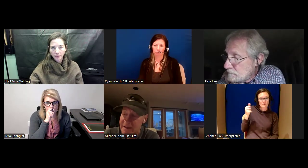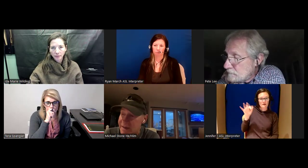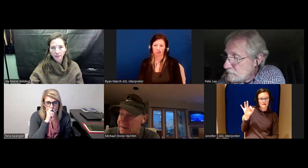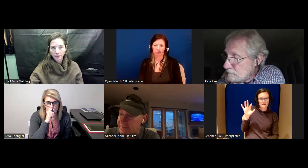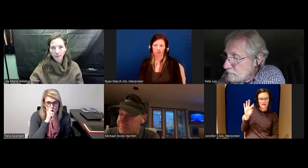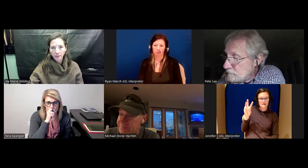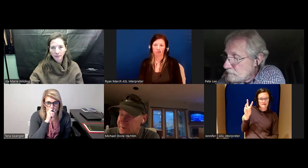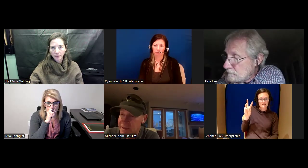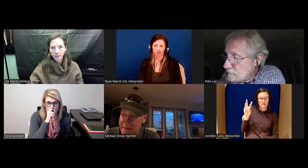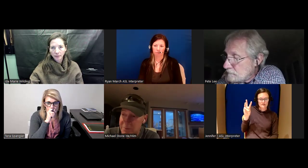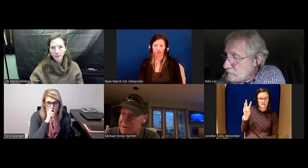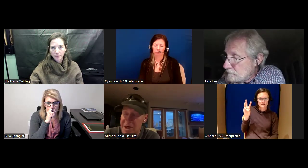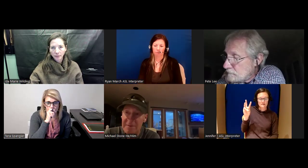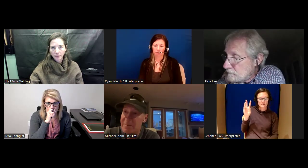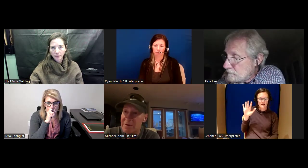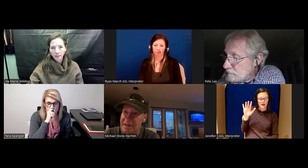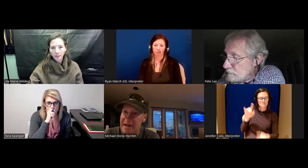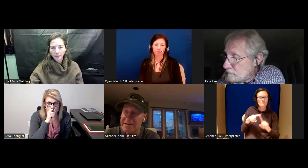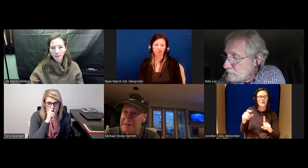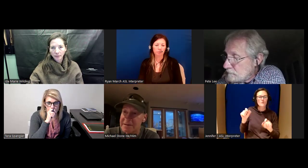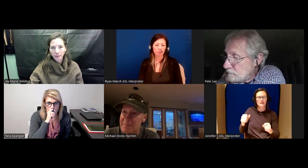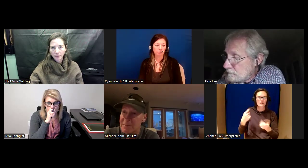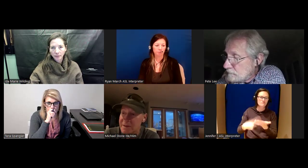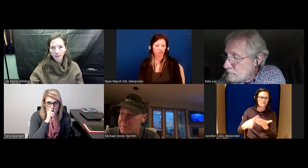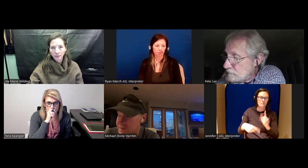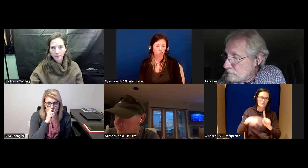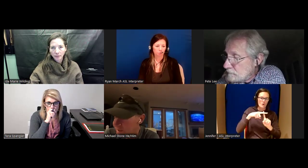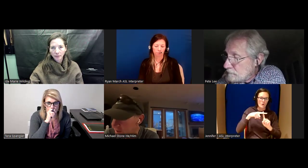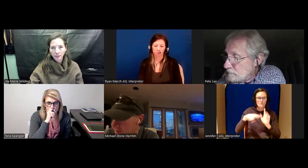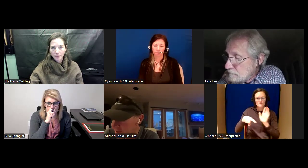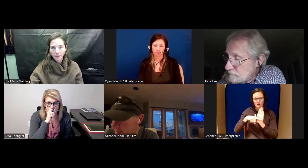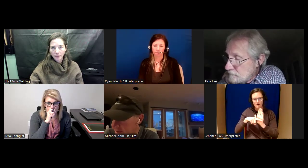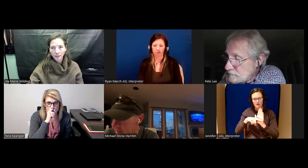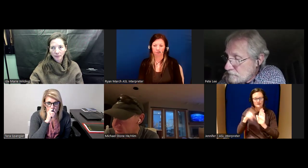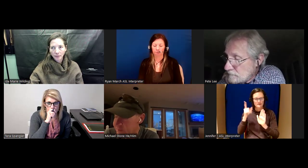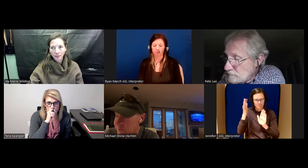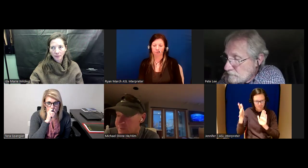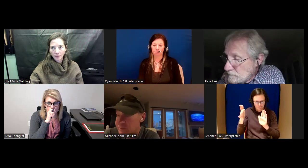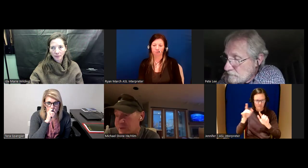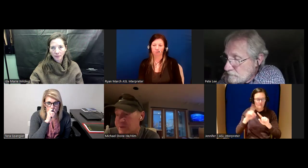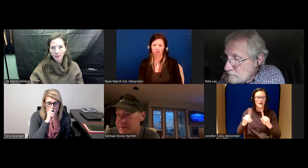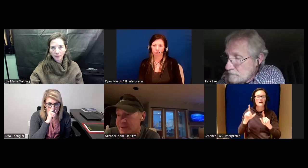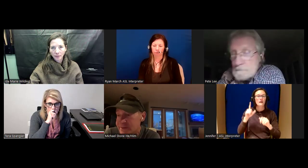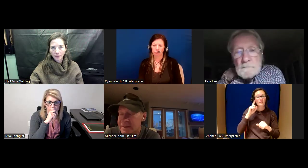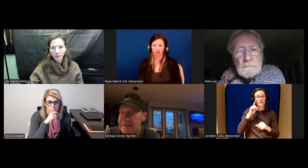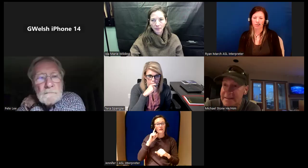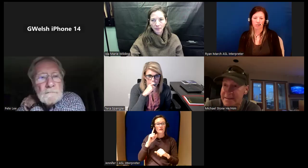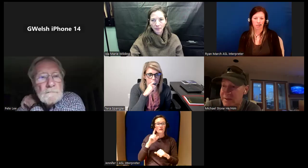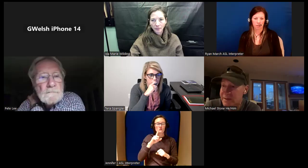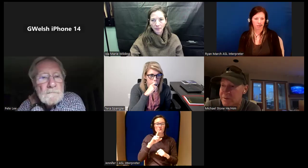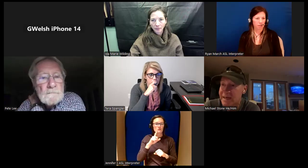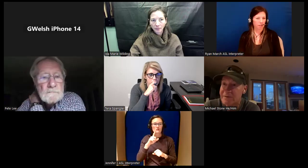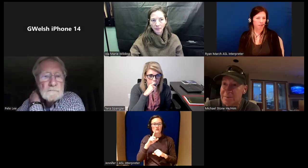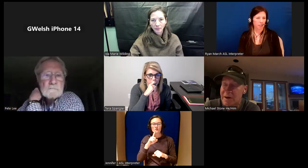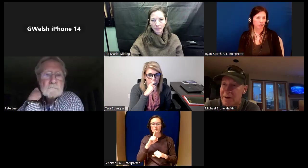happened. We can talk about pros and cons at some point with this, but I think that at some point, in this